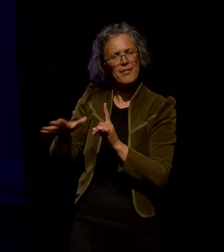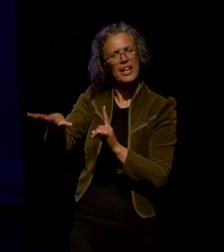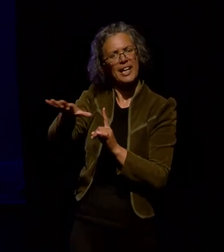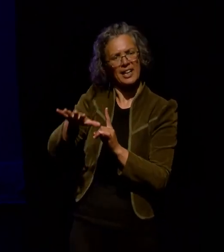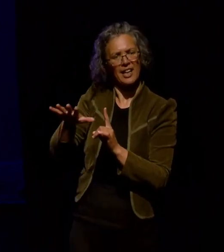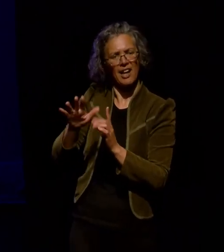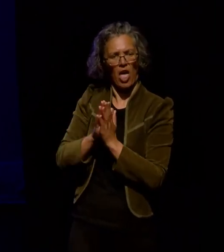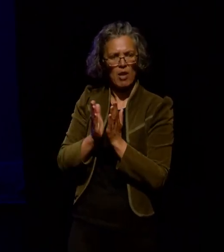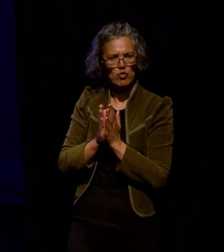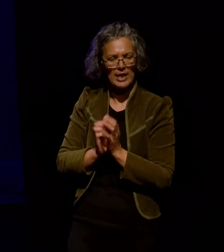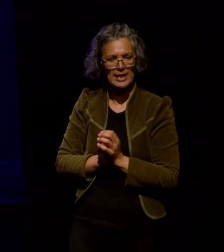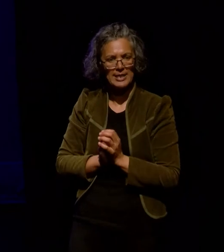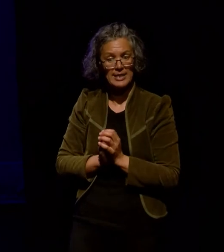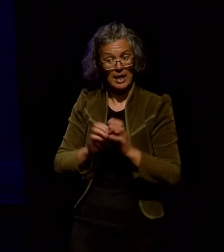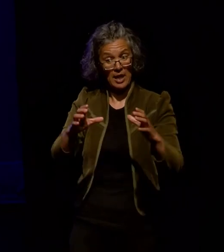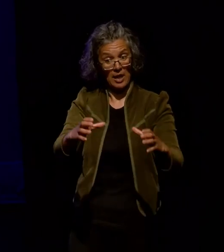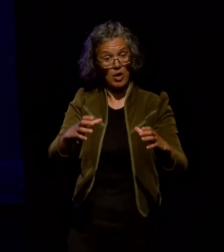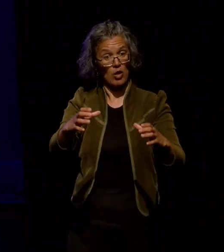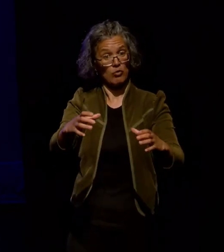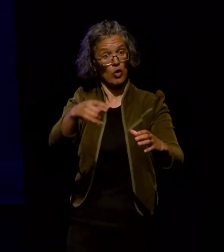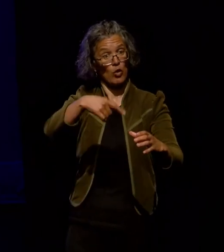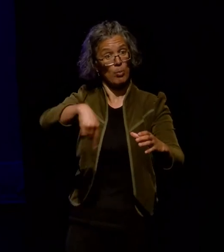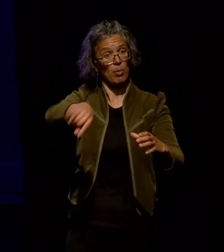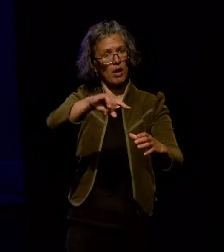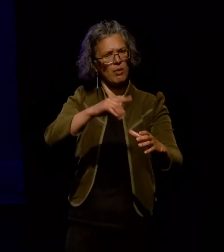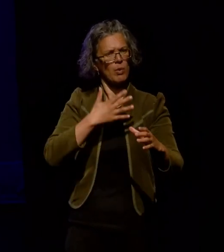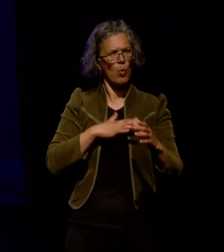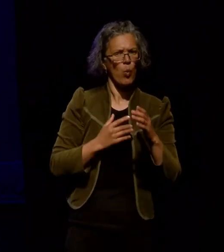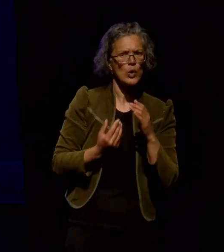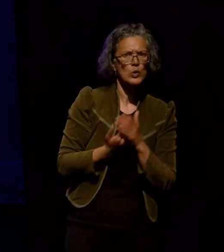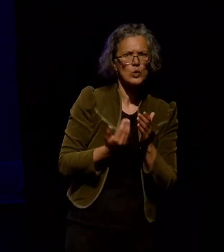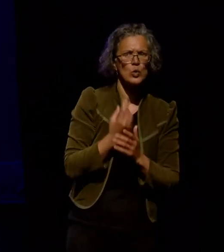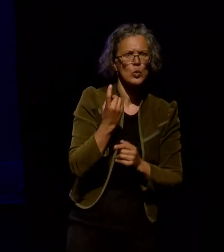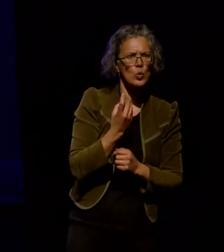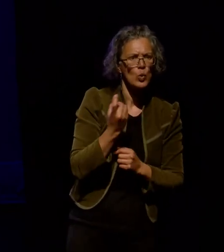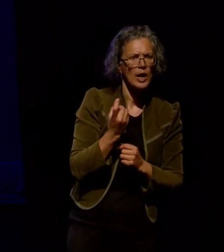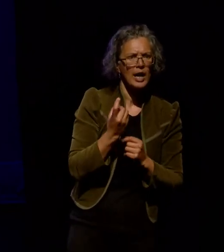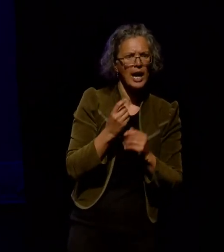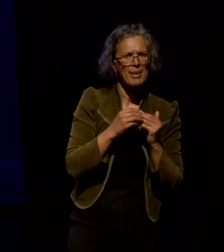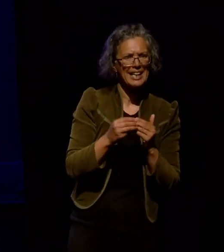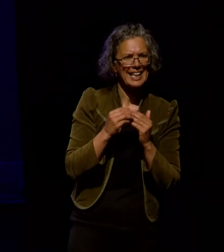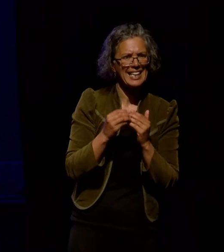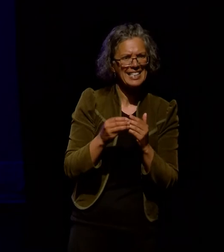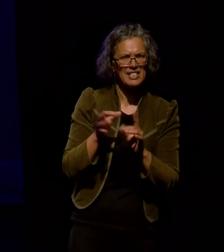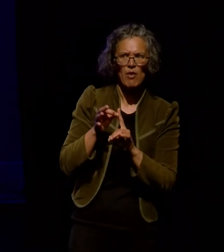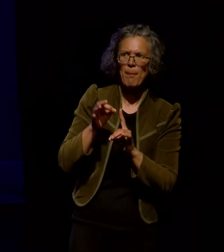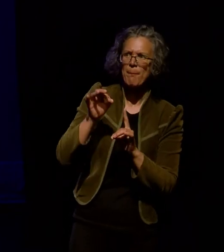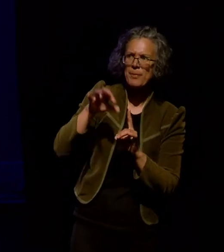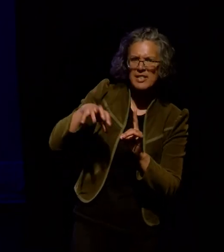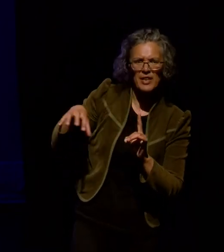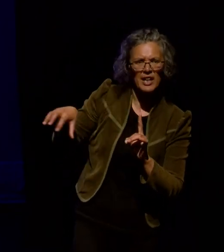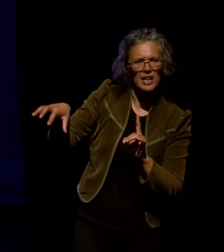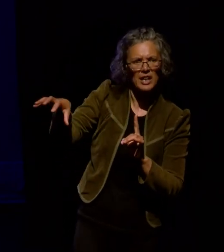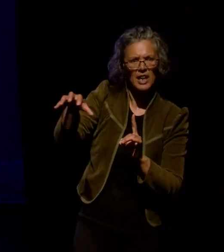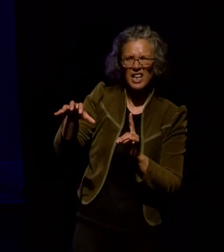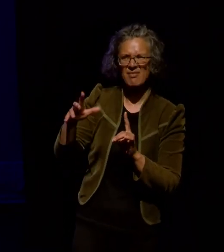group acknowledged that other mechanisms to bring leaders together, especially emerging leaders from across the Pacific, from libraries across the Pacific, were